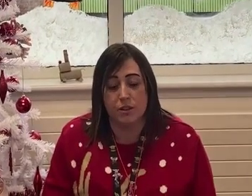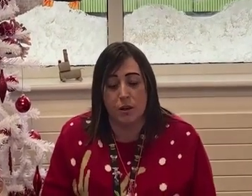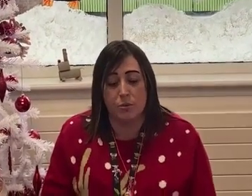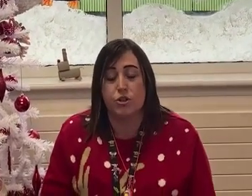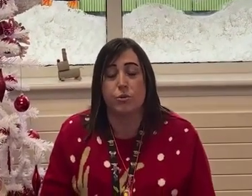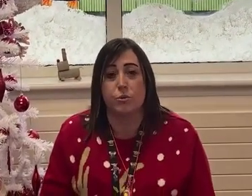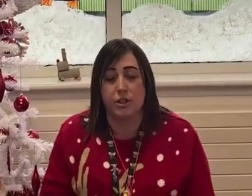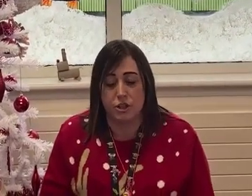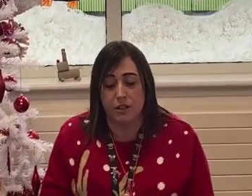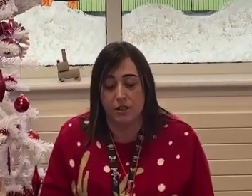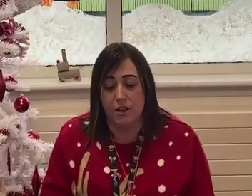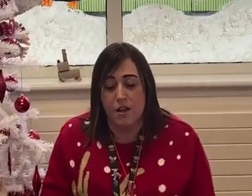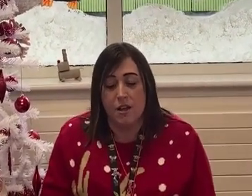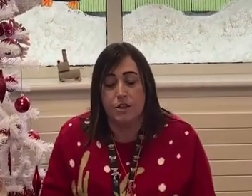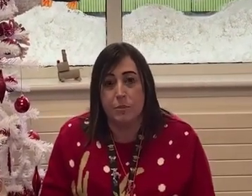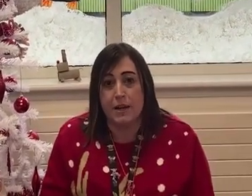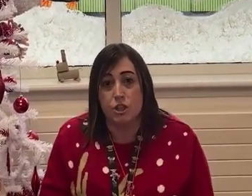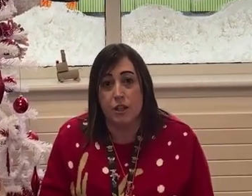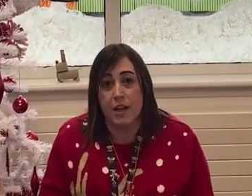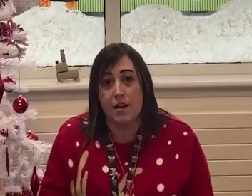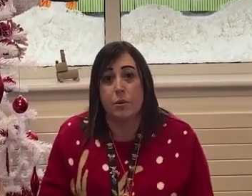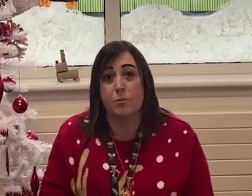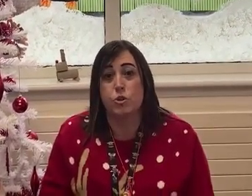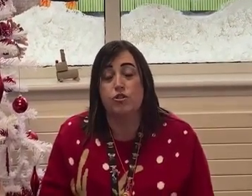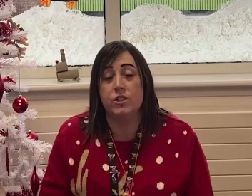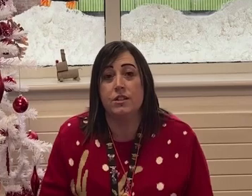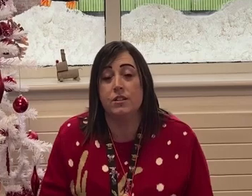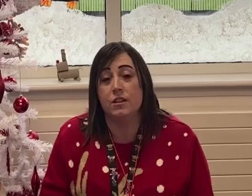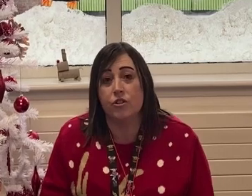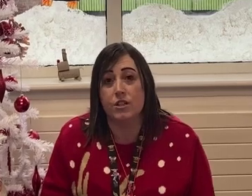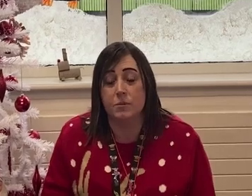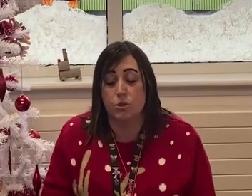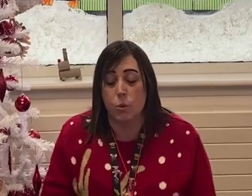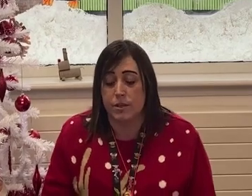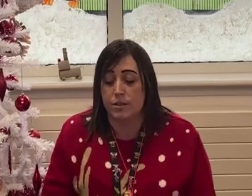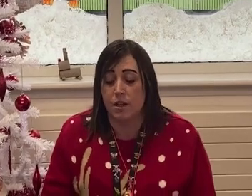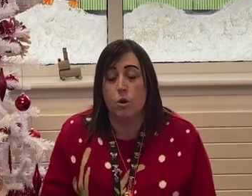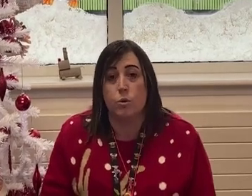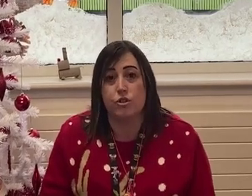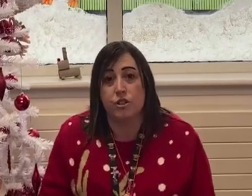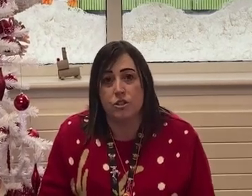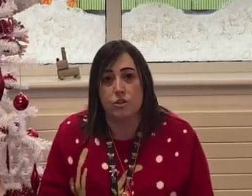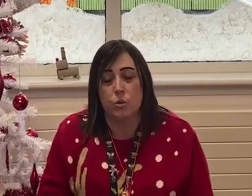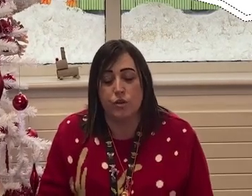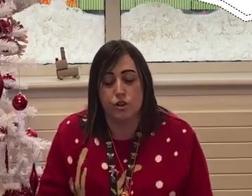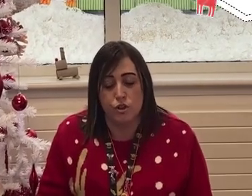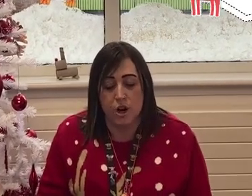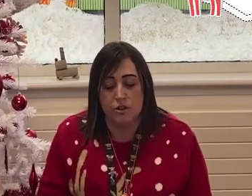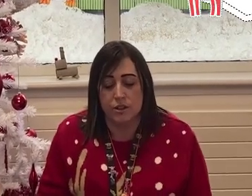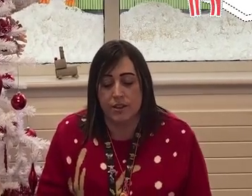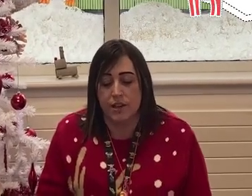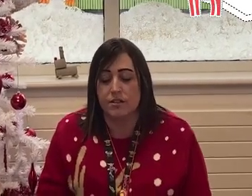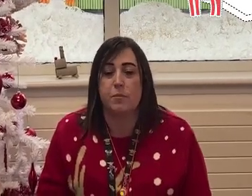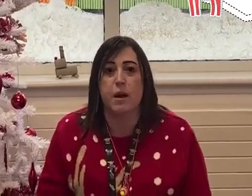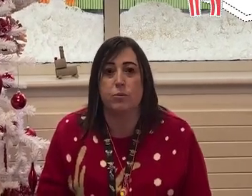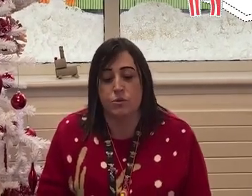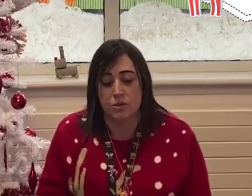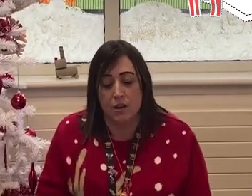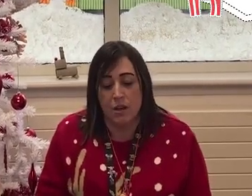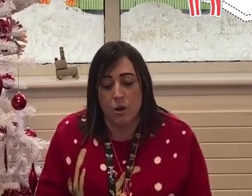our school this year, especially in our most recent Christmas quiz, which raised over £230.